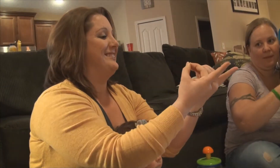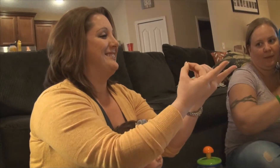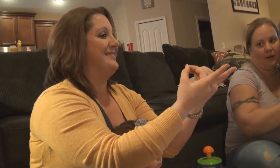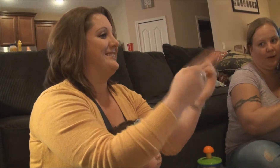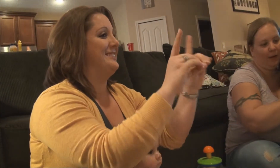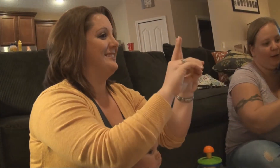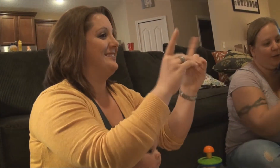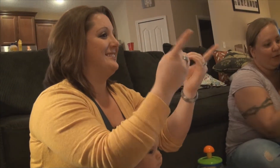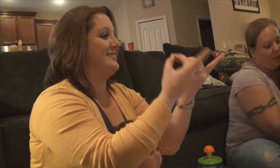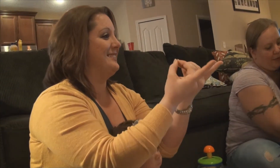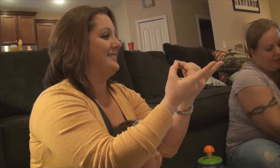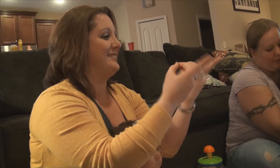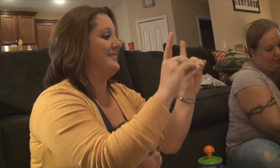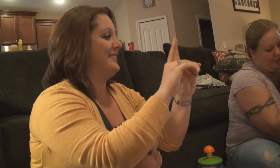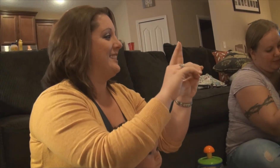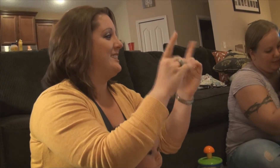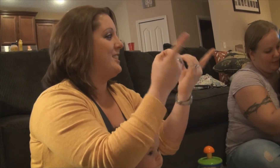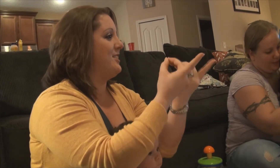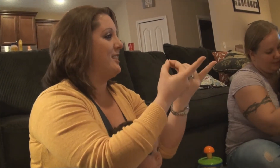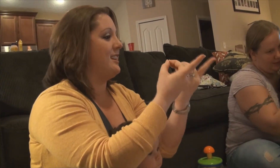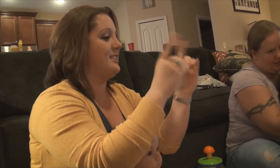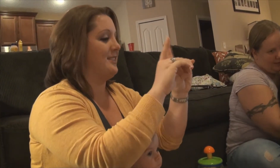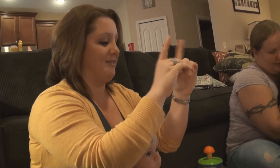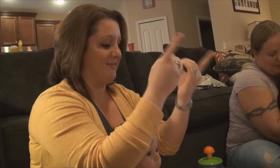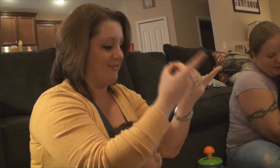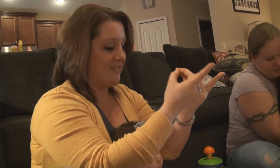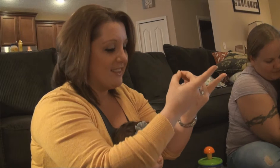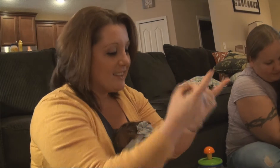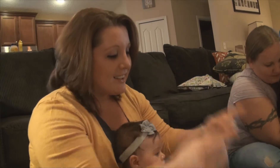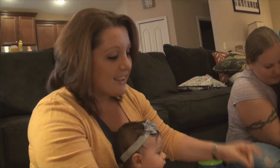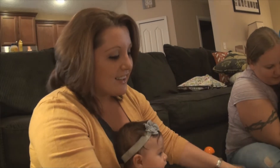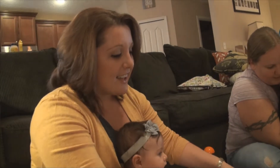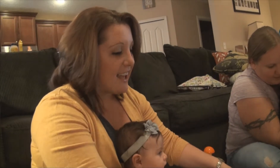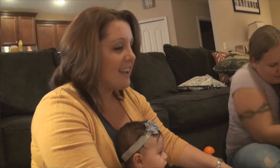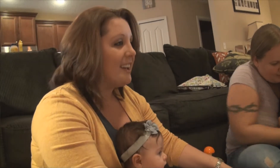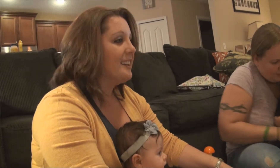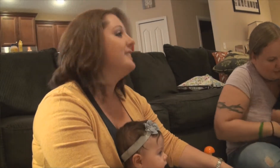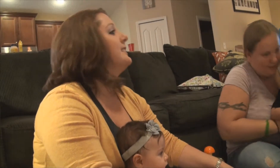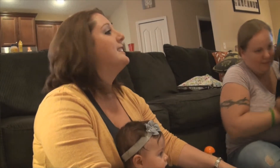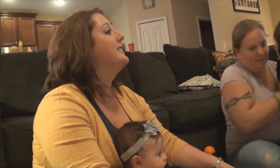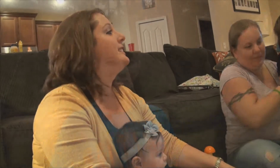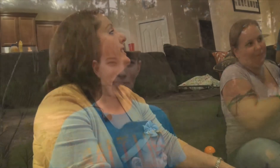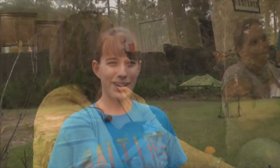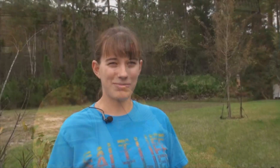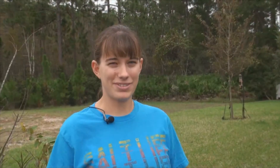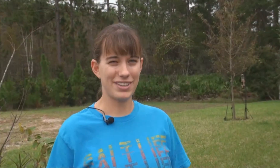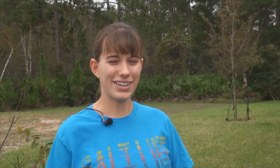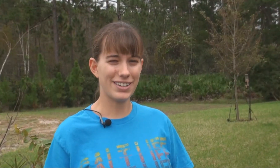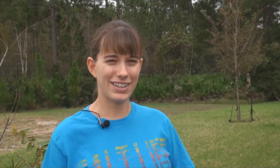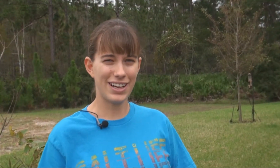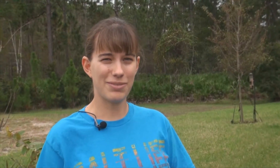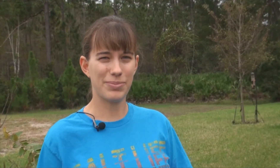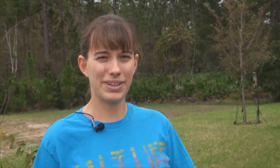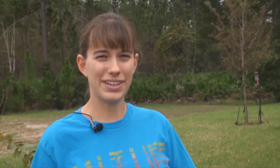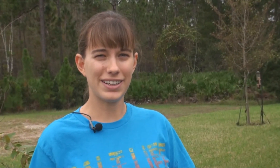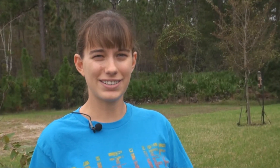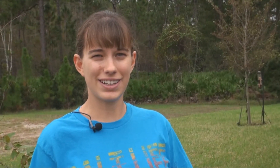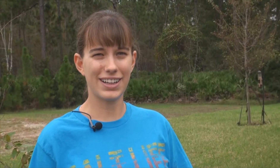teaching them to your baby. We also welcome expectant parents and family members, too. My name is Danielle. I've been in the sign